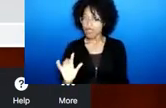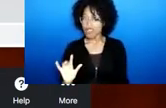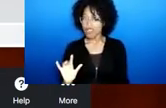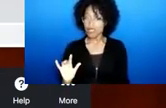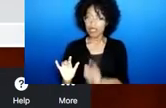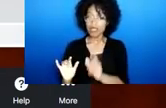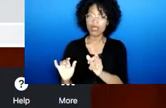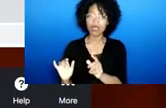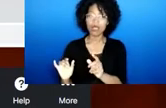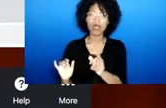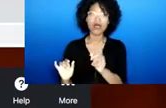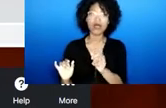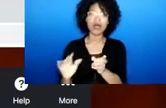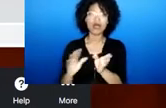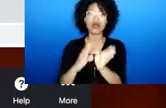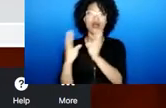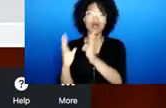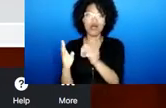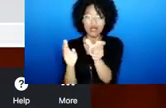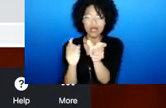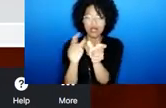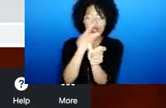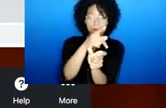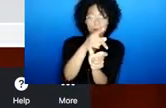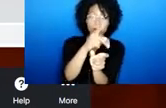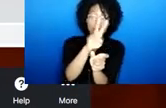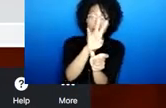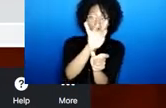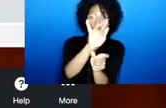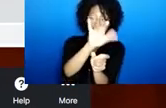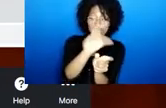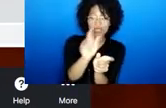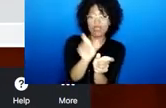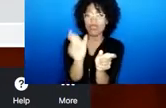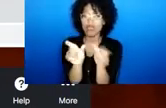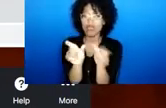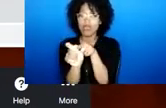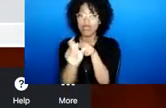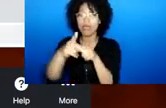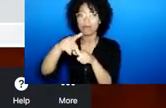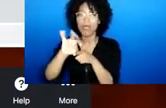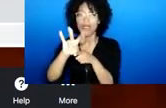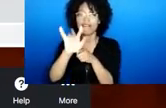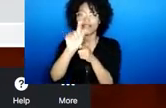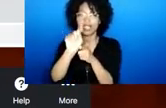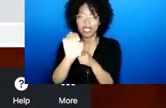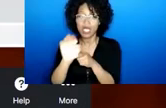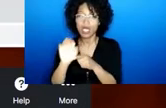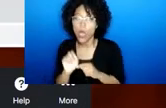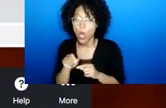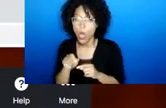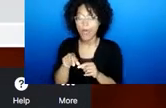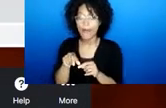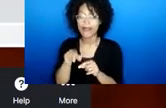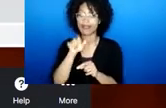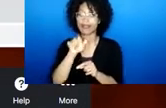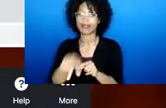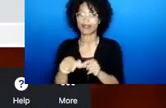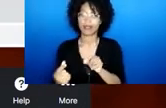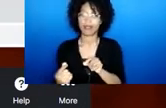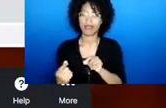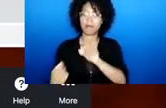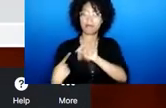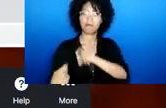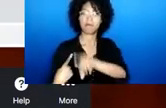right-hand side, you'll see everybody's name in that session listed. If you'd like to send them a private message, you can do so